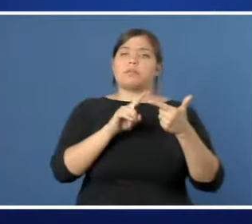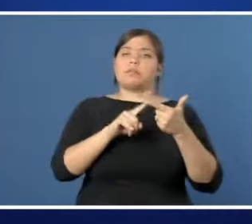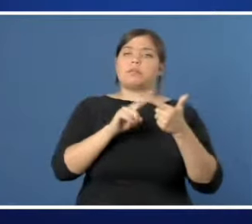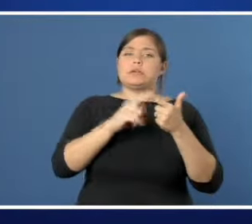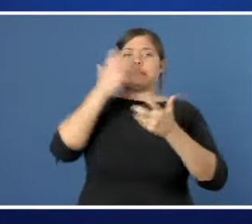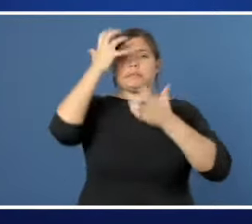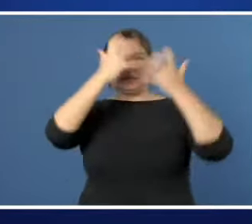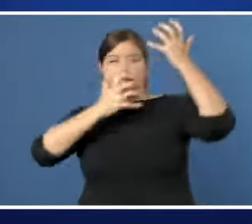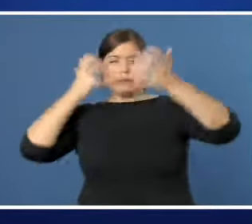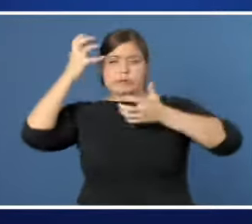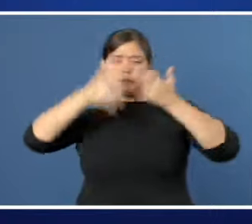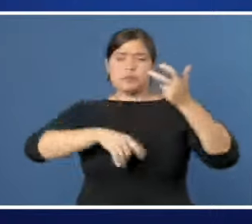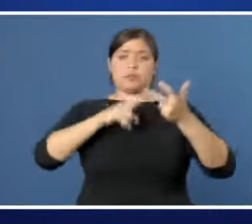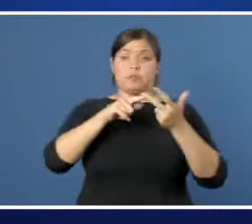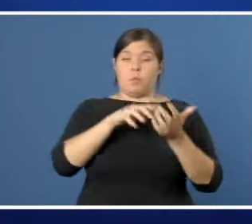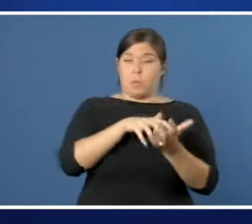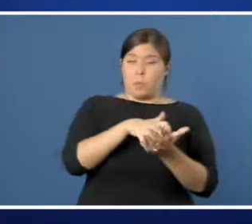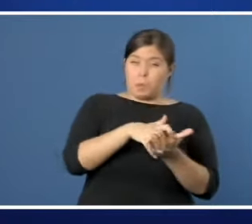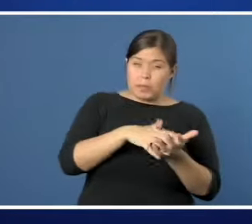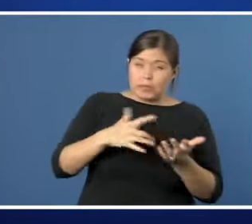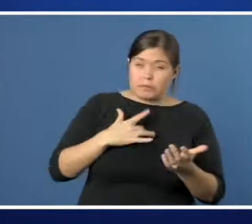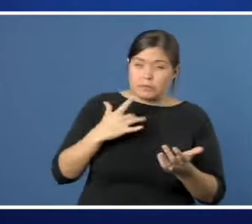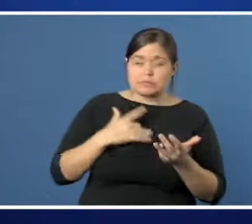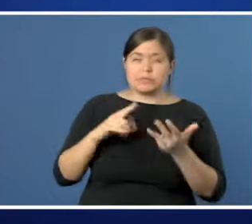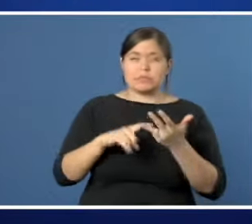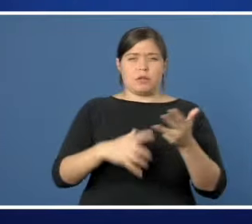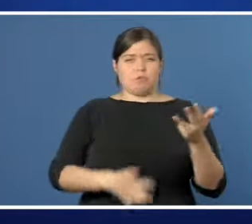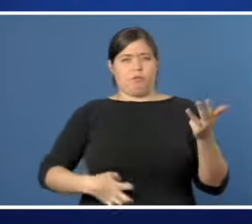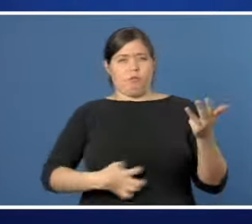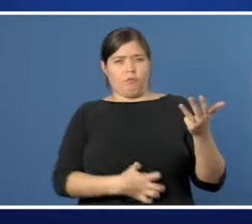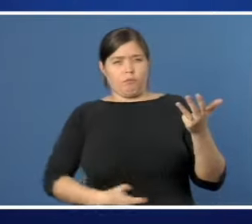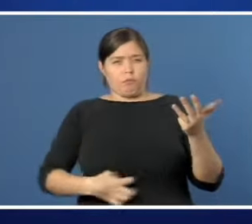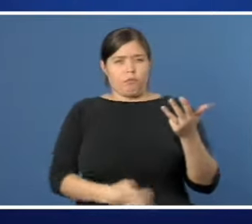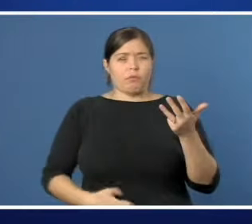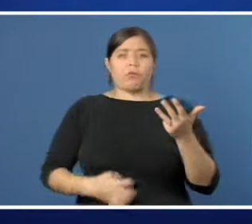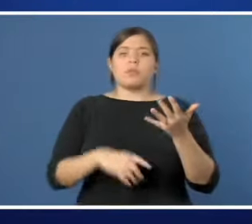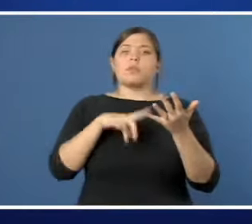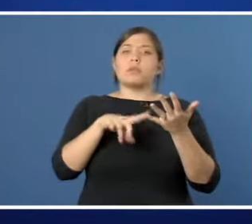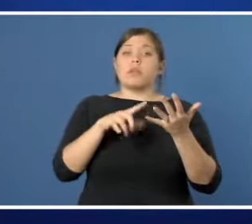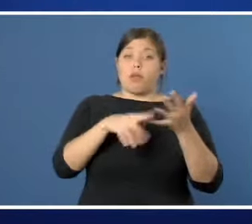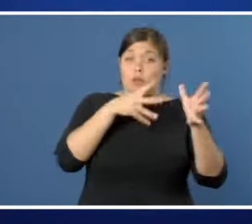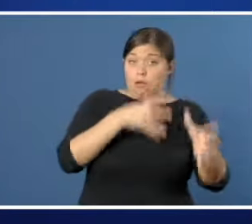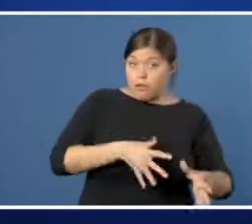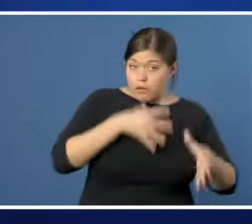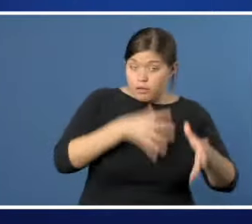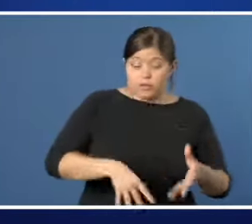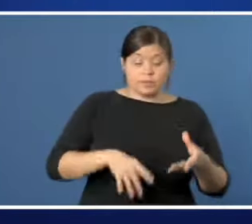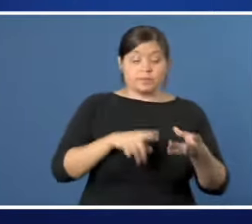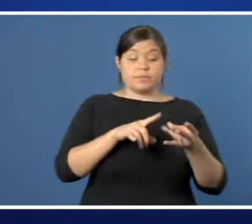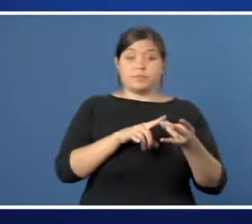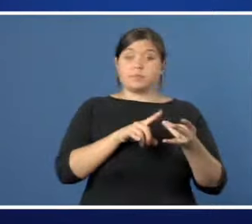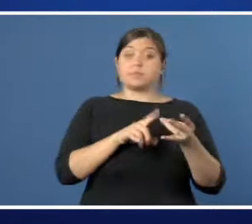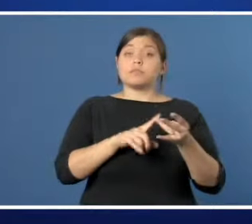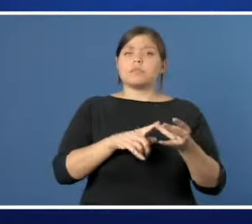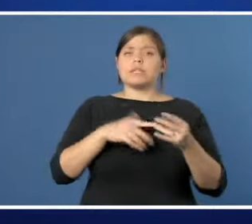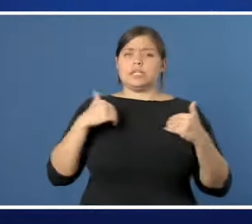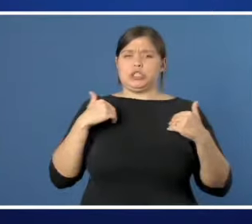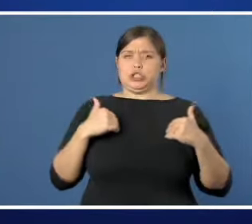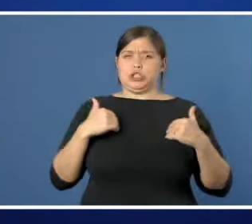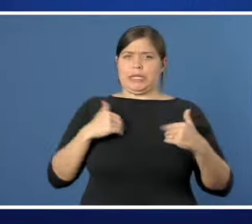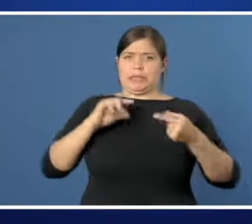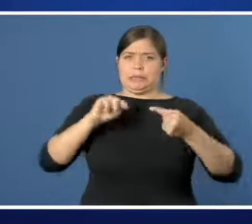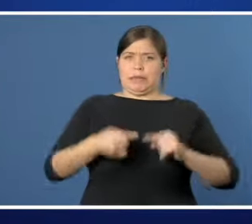headaches, dizziness, weakness, nausea, vomiting,